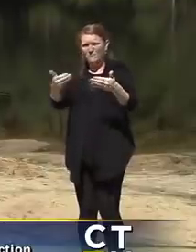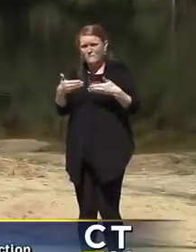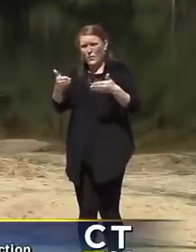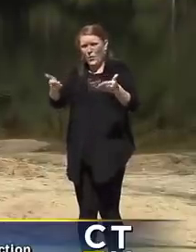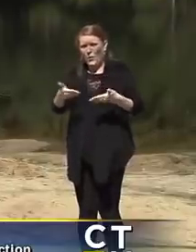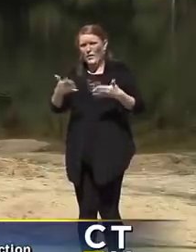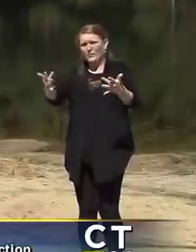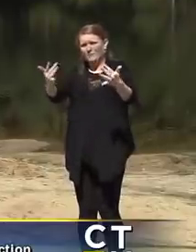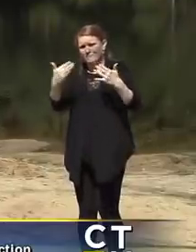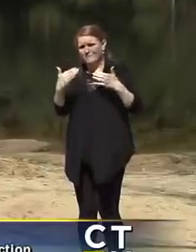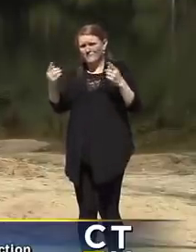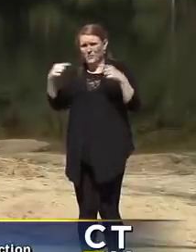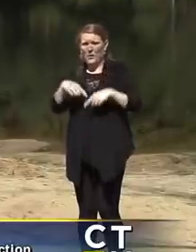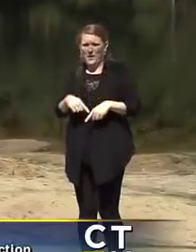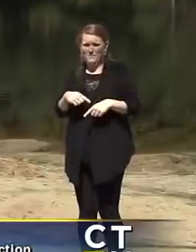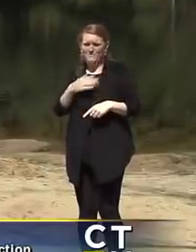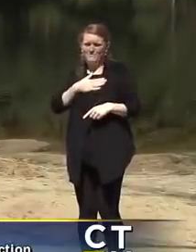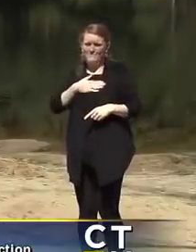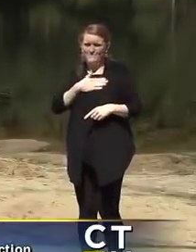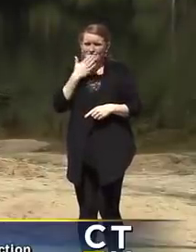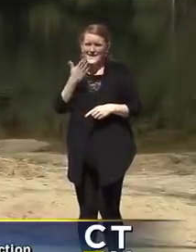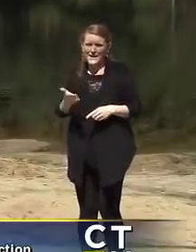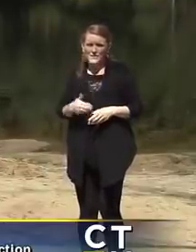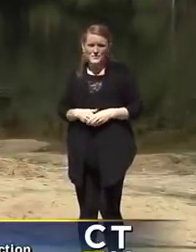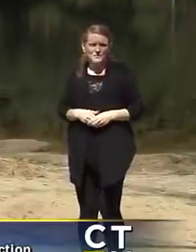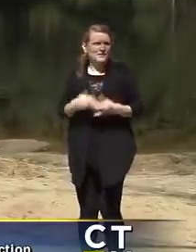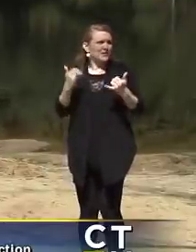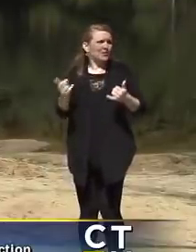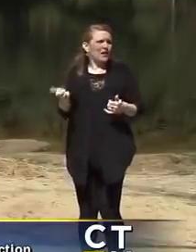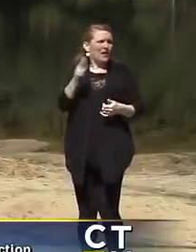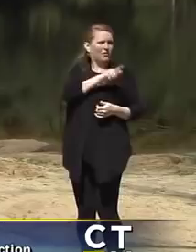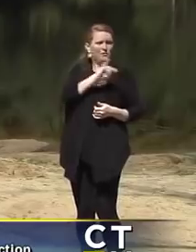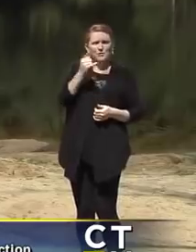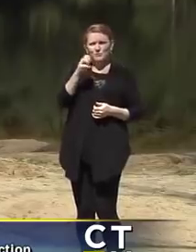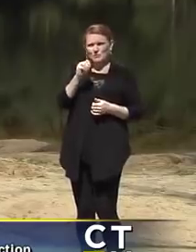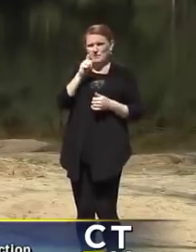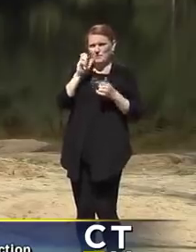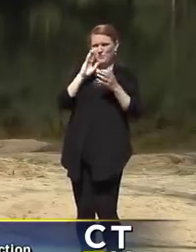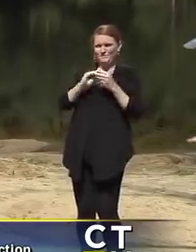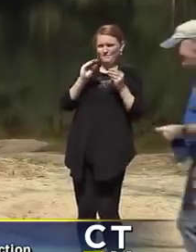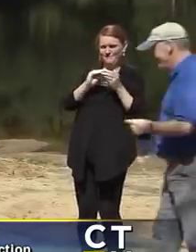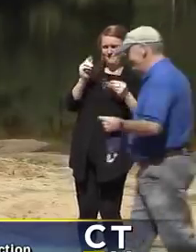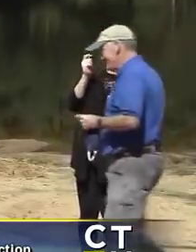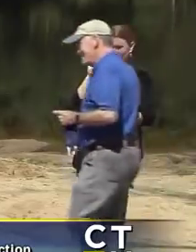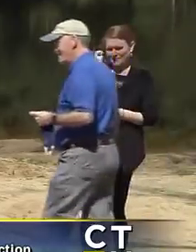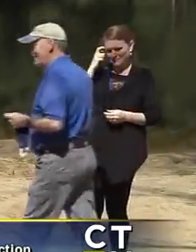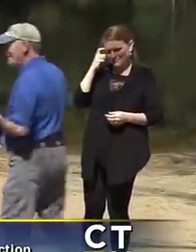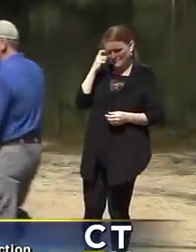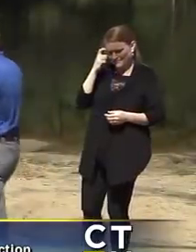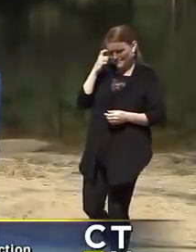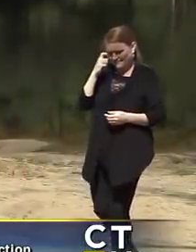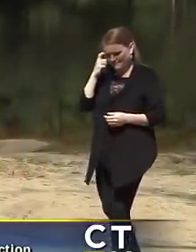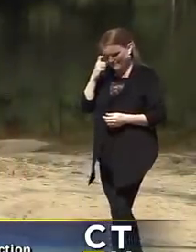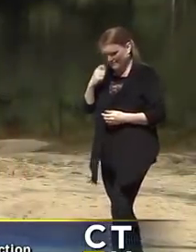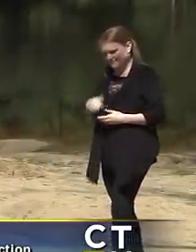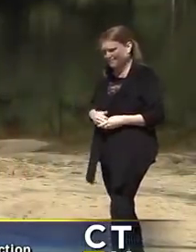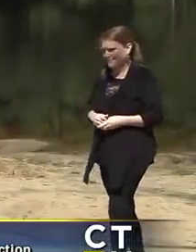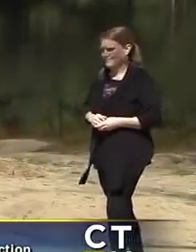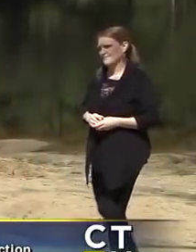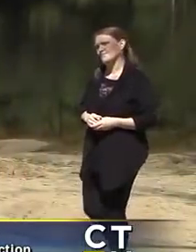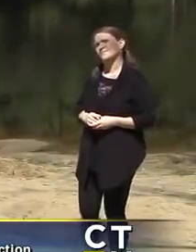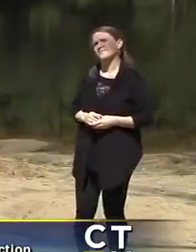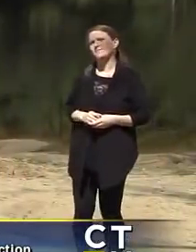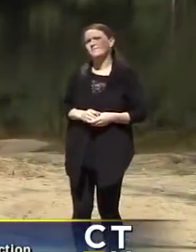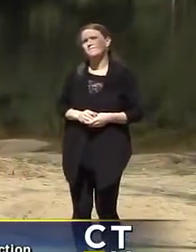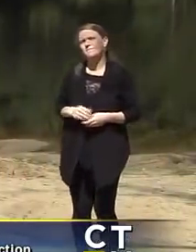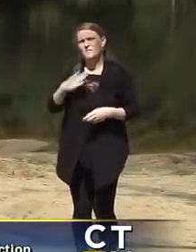so much. And let me turn now to Jim to share a few words. Thank you. Great. My name is Jim